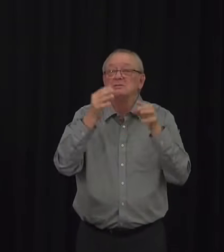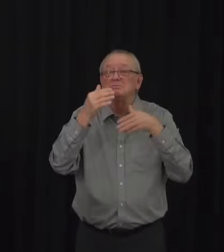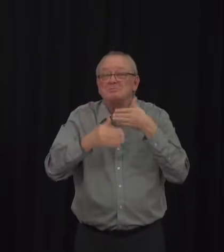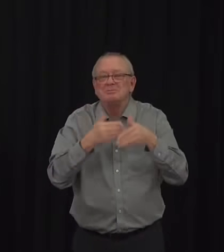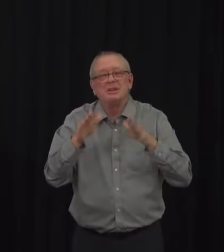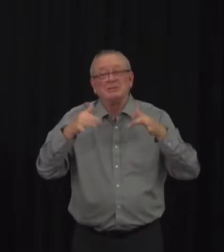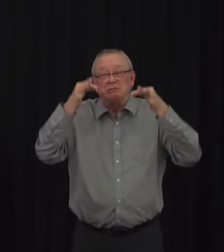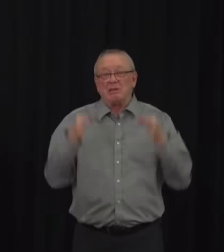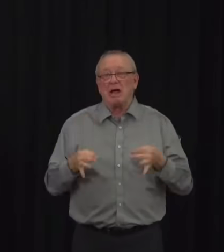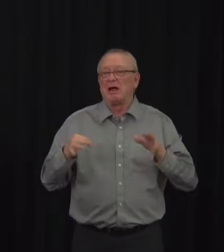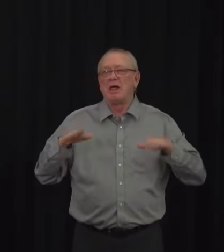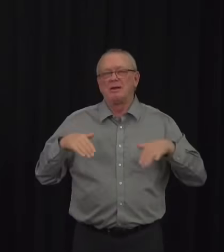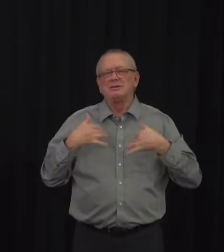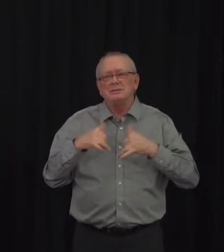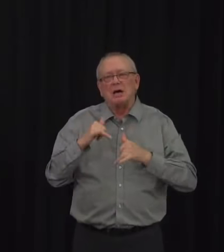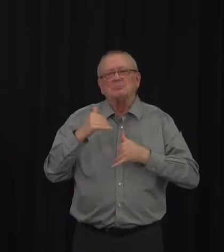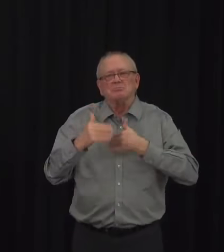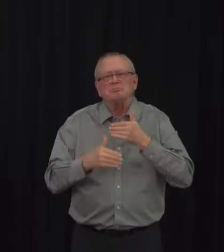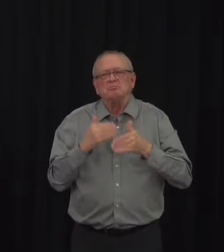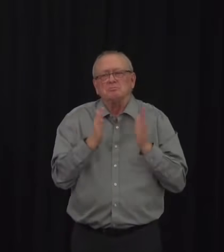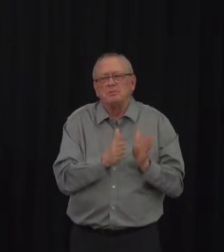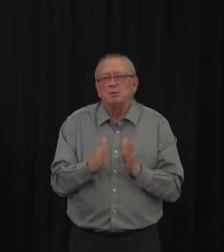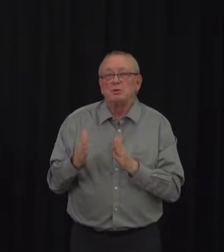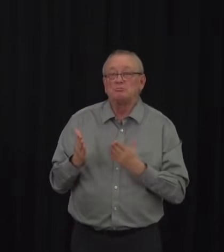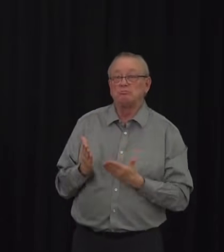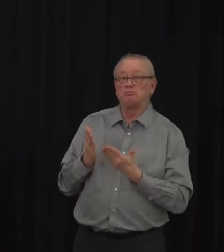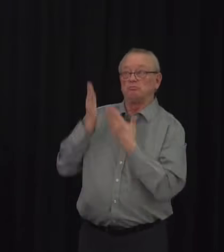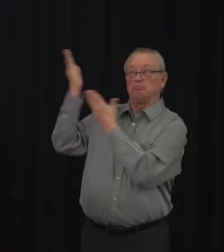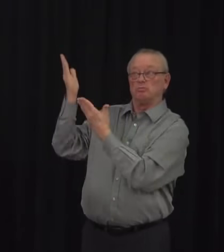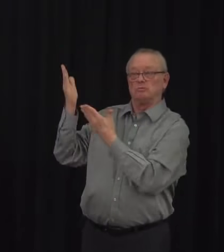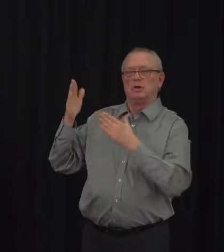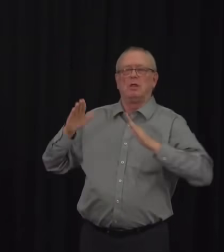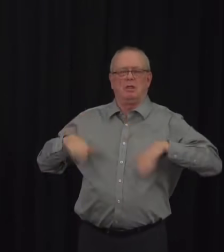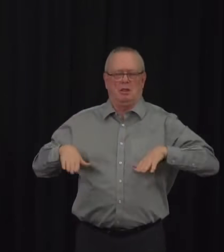Operator, could you please put through the next caller?